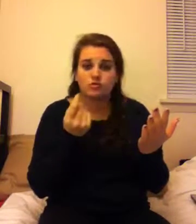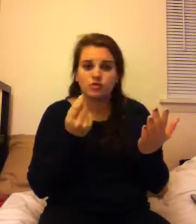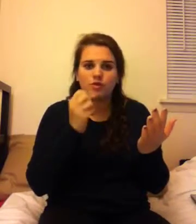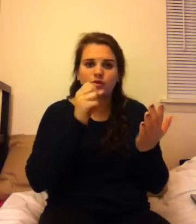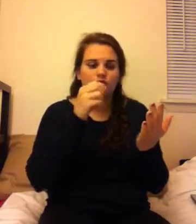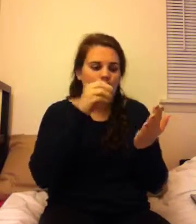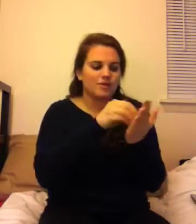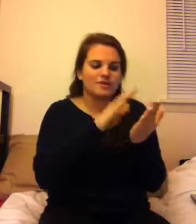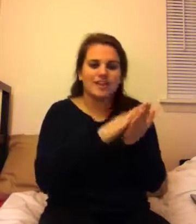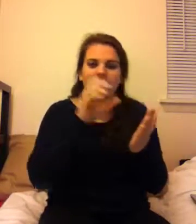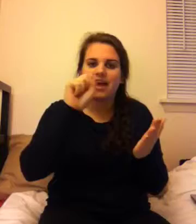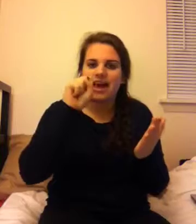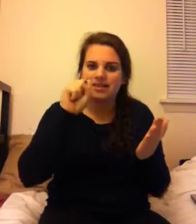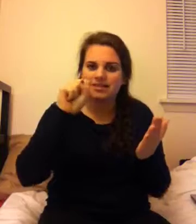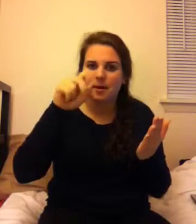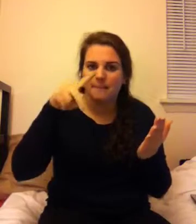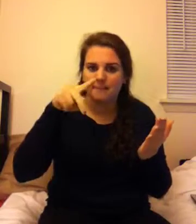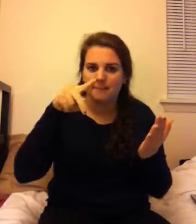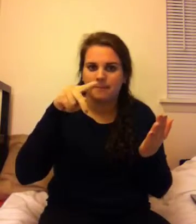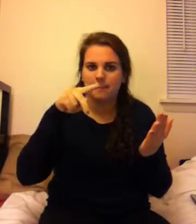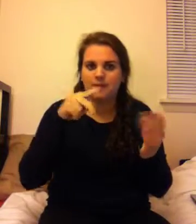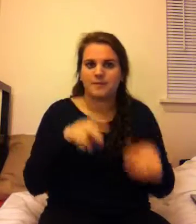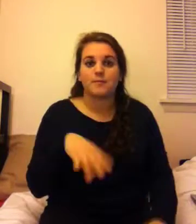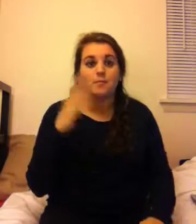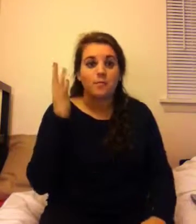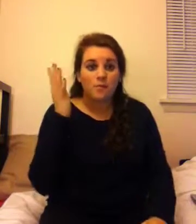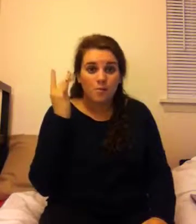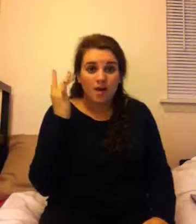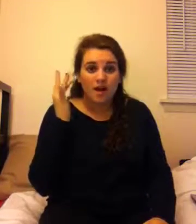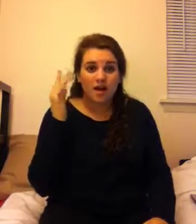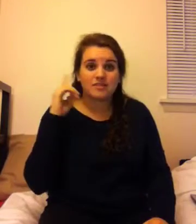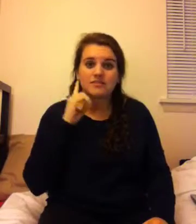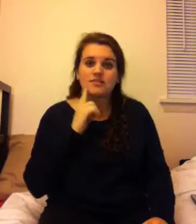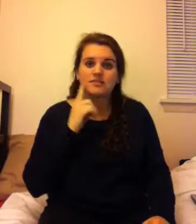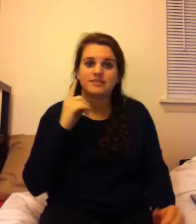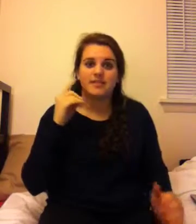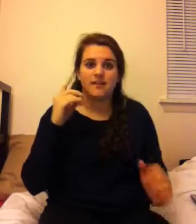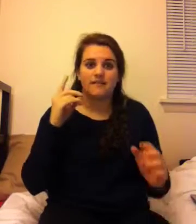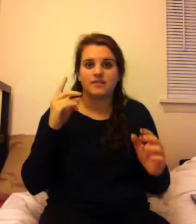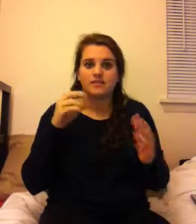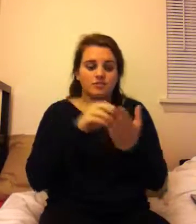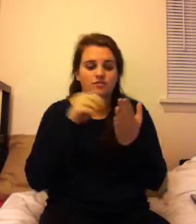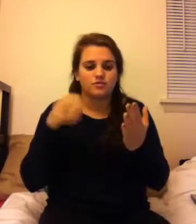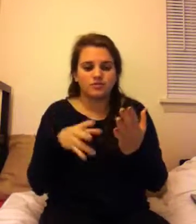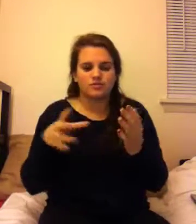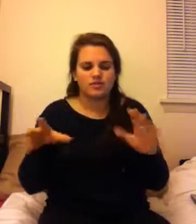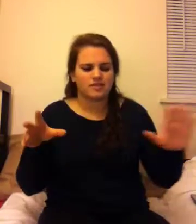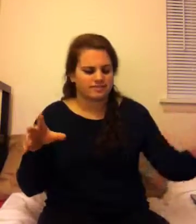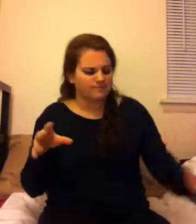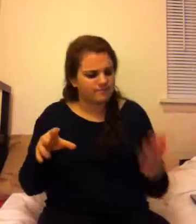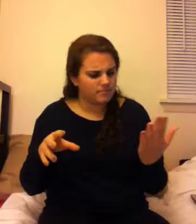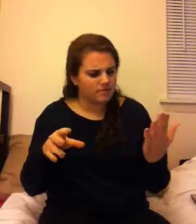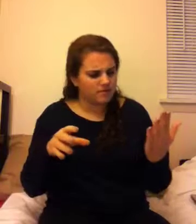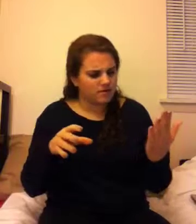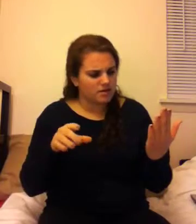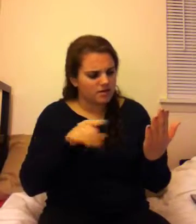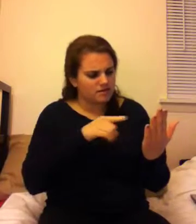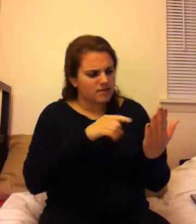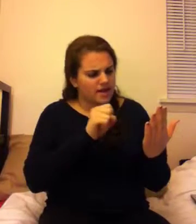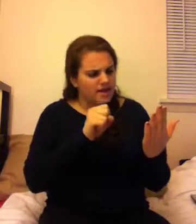So, when the deaf person looks at these, they can understand that that's not the way you spell